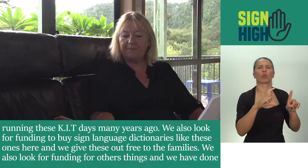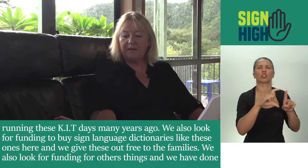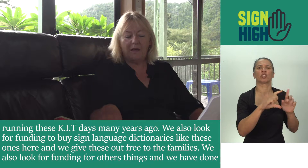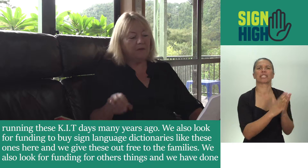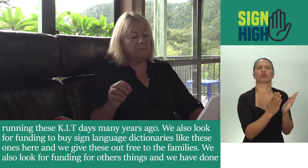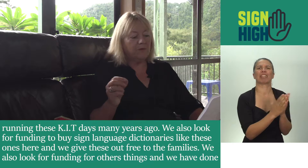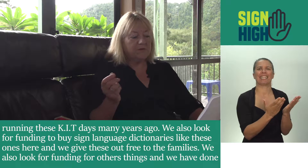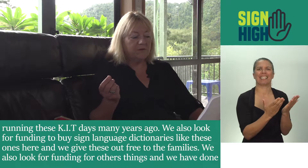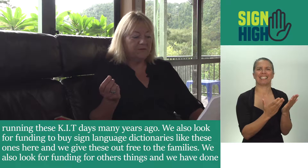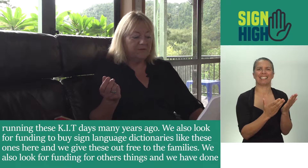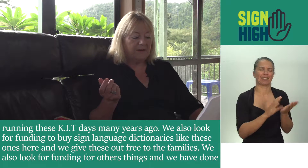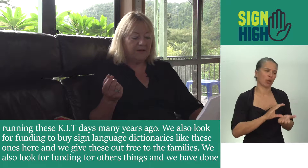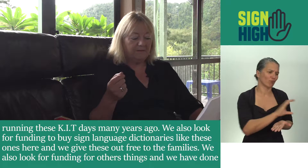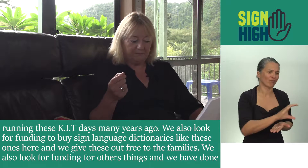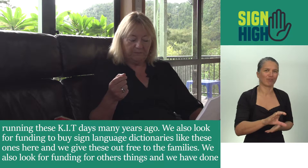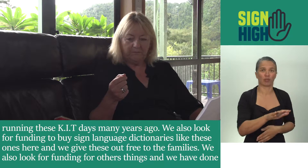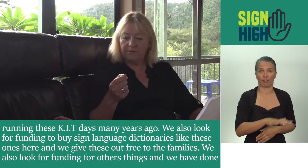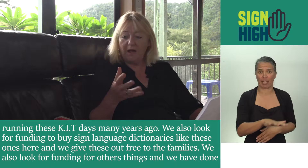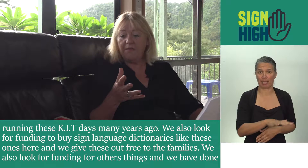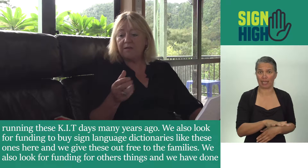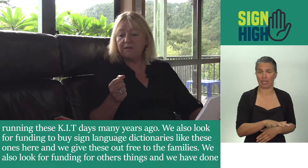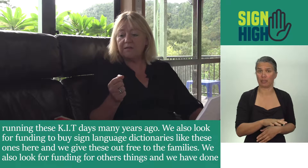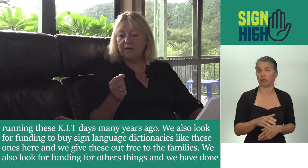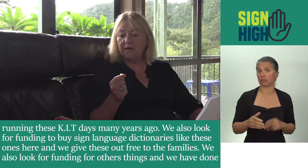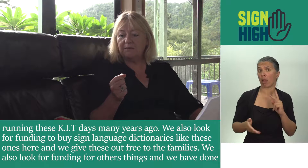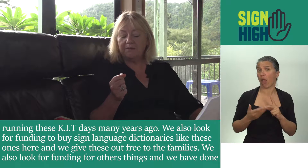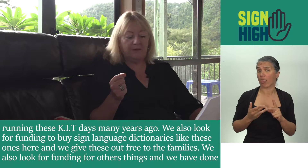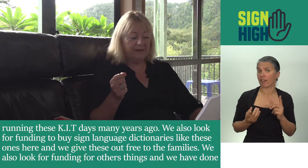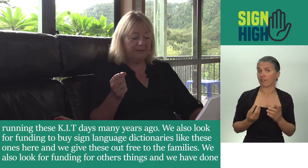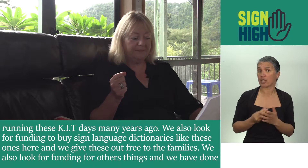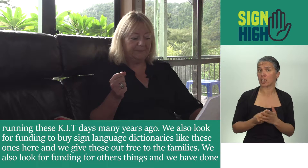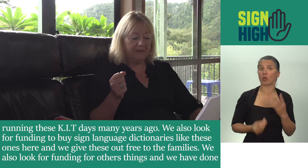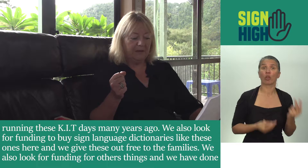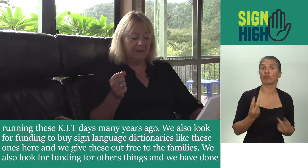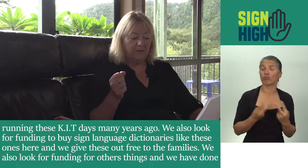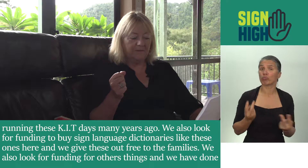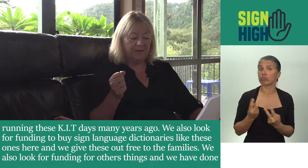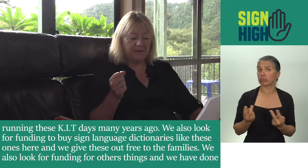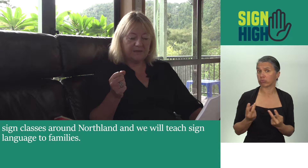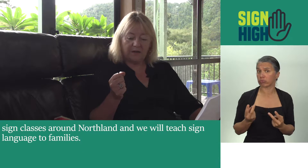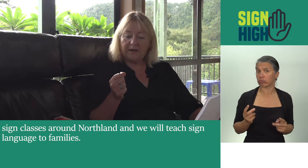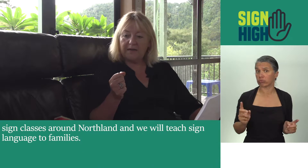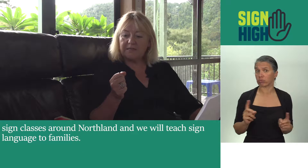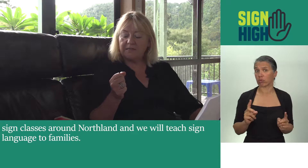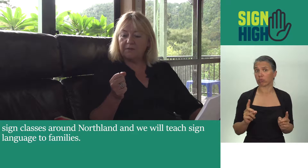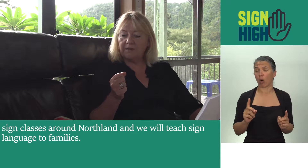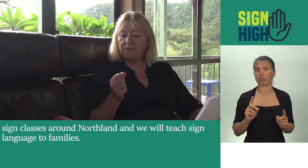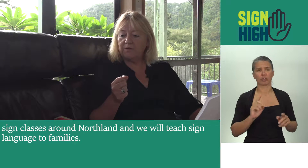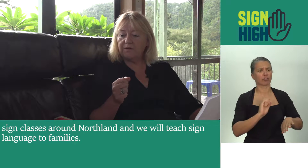We also look for funding for other things, and We've done sign classes around Northland,